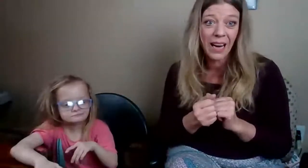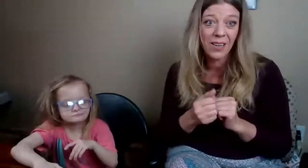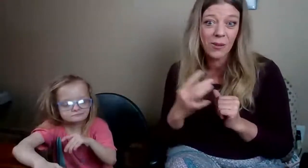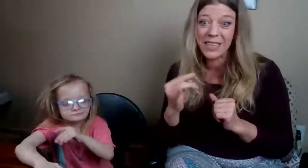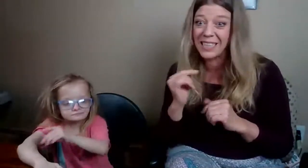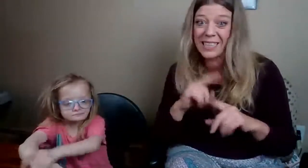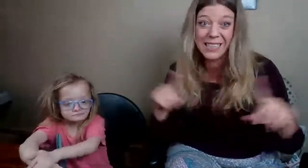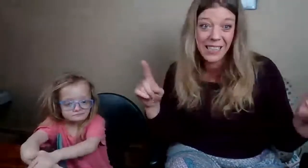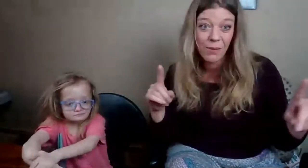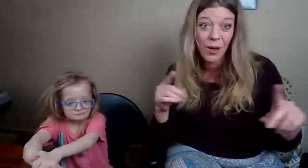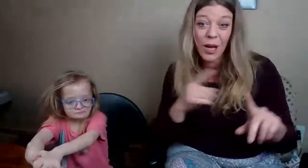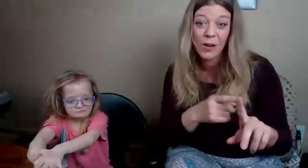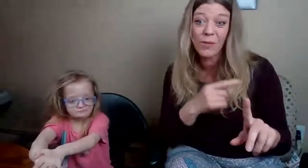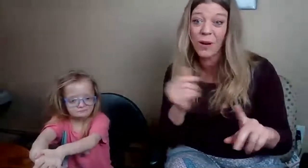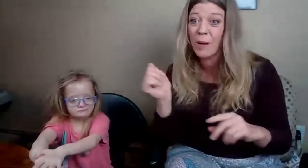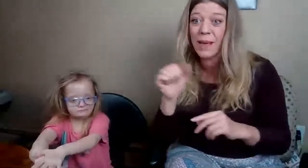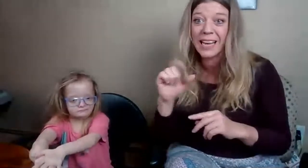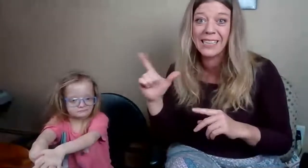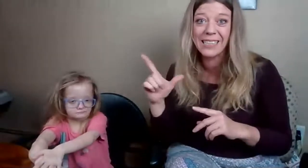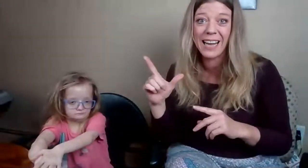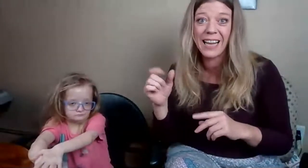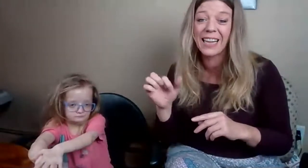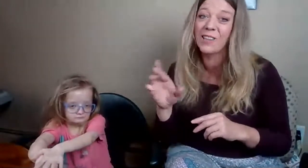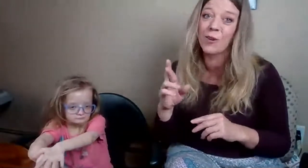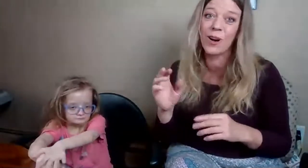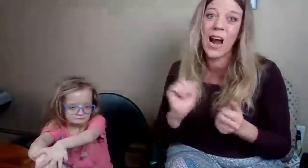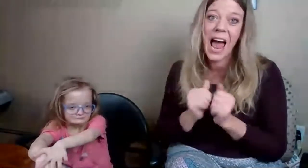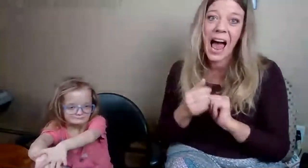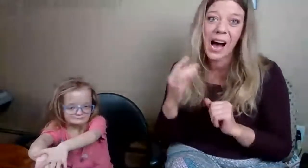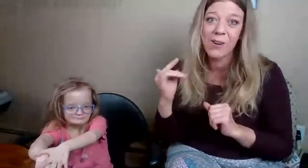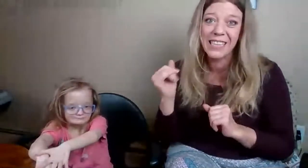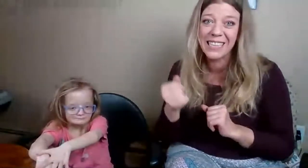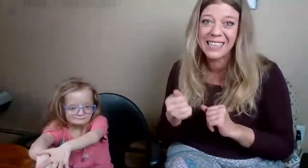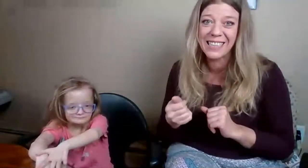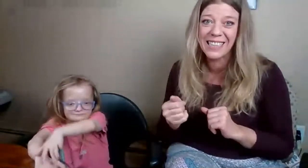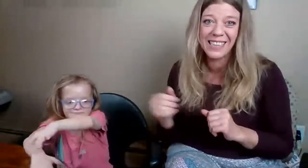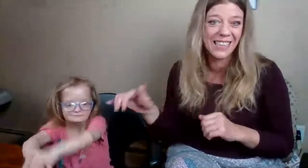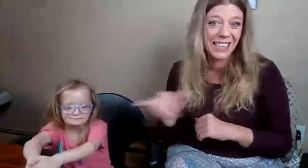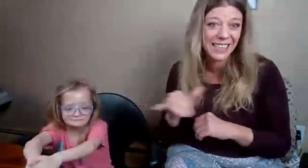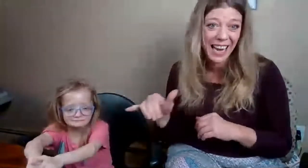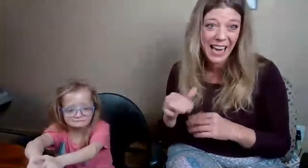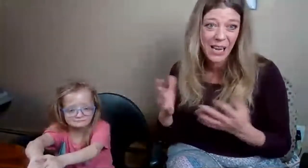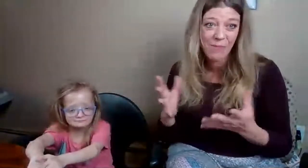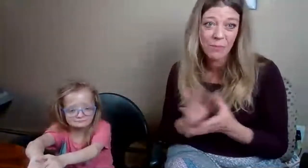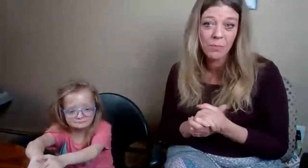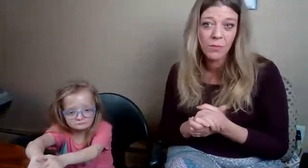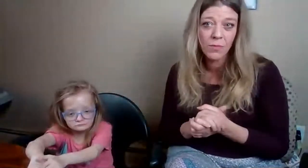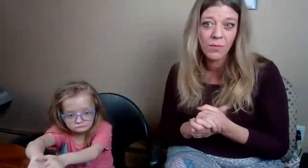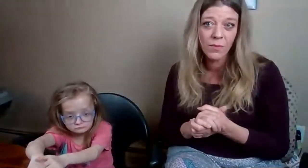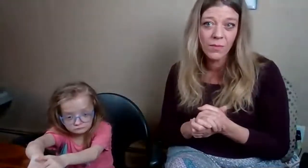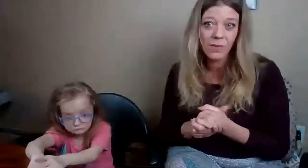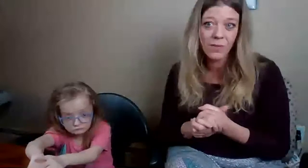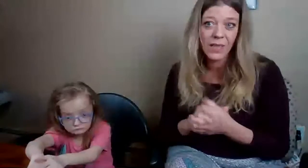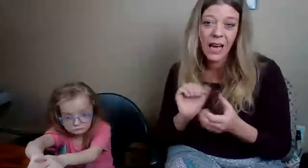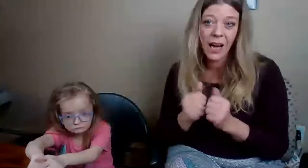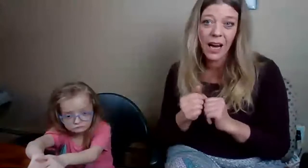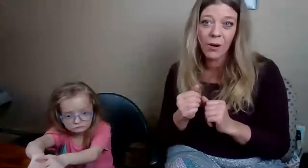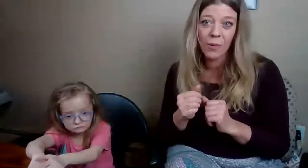how it is different from ASL, or how it is the same? How